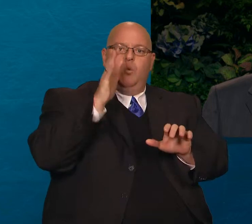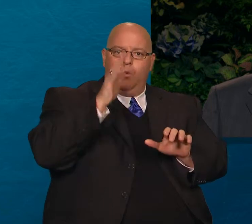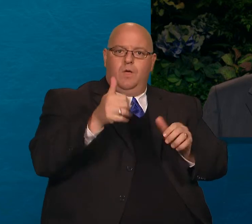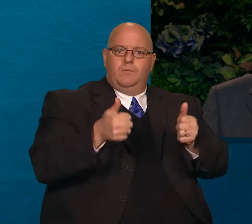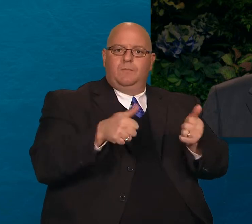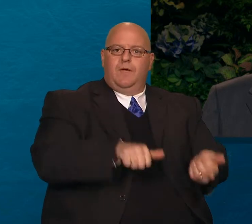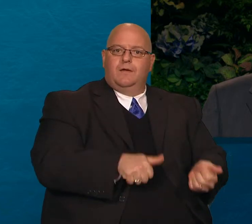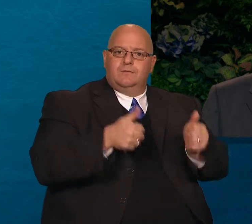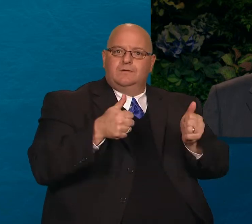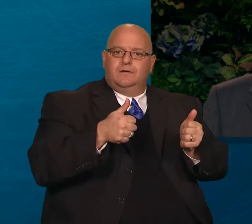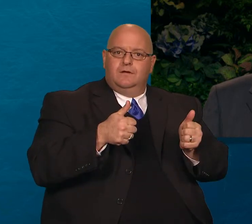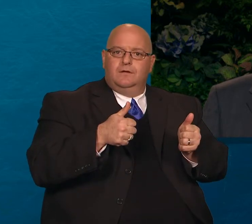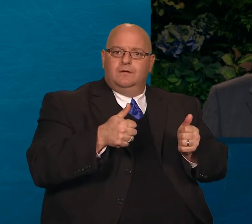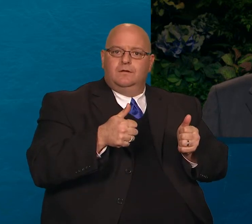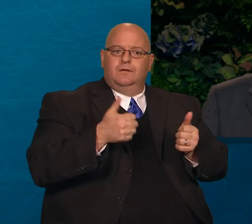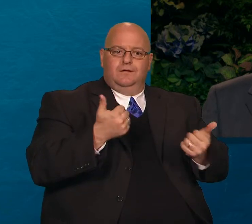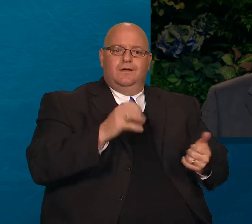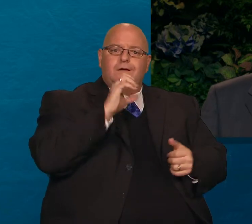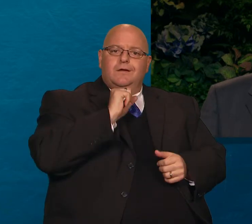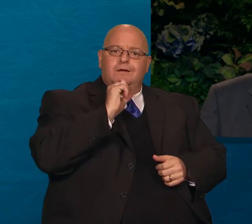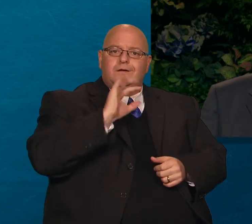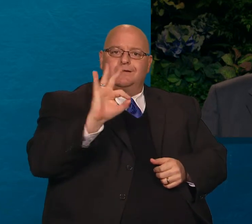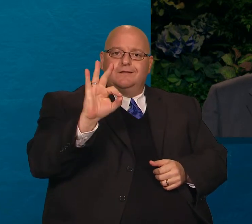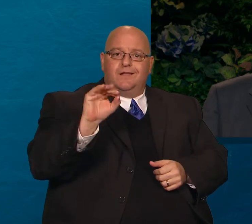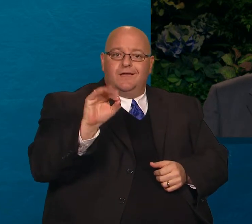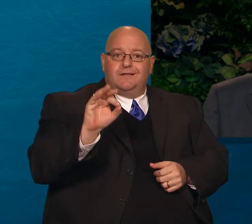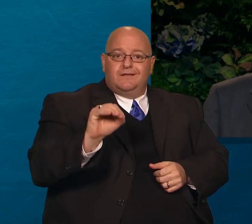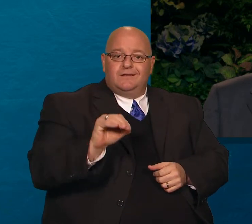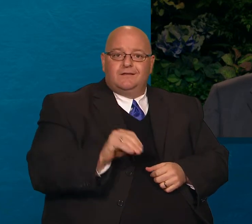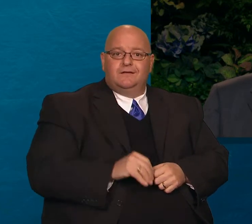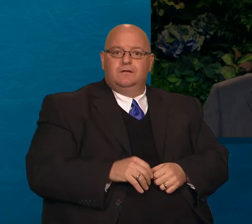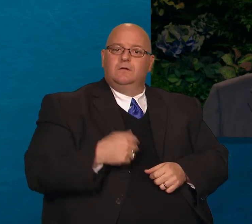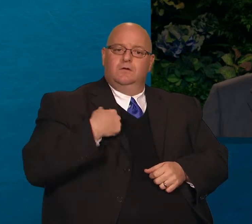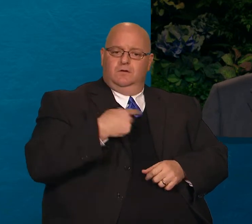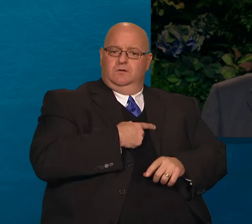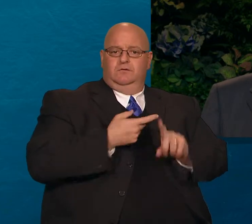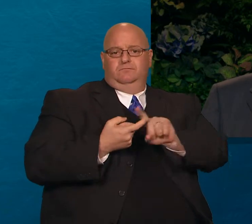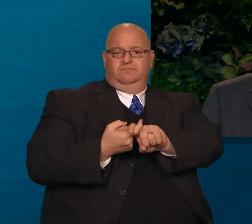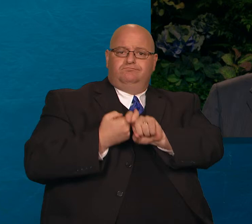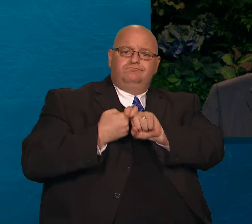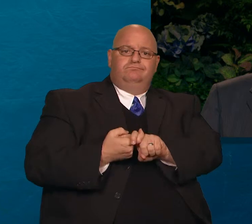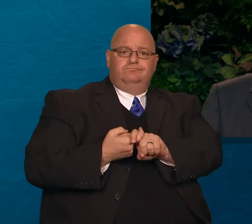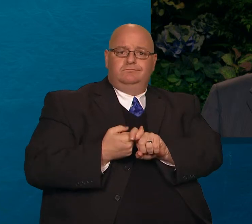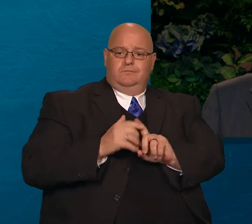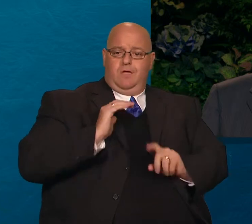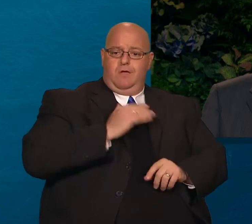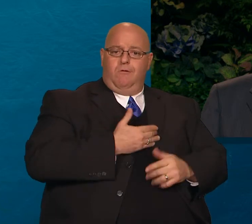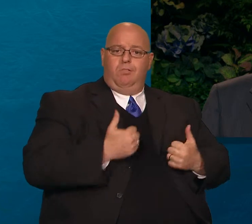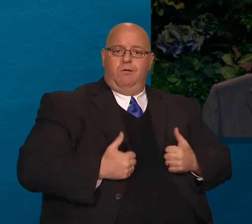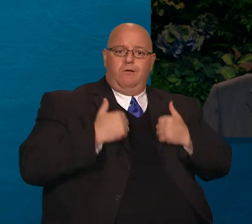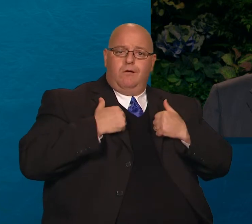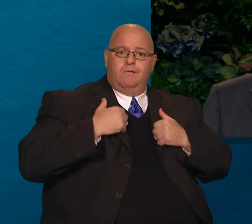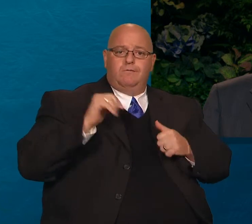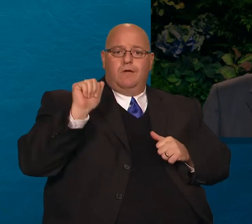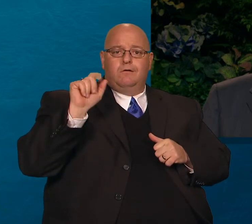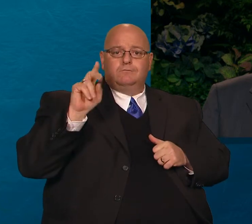baptized. He's in his 90th year, and we've been friends all our adult lives.